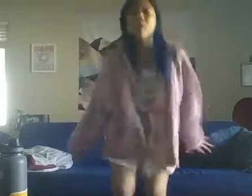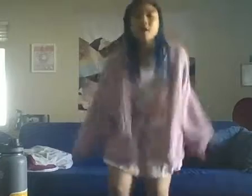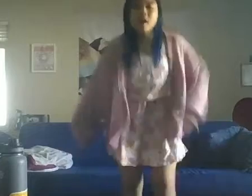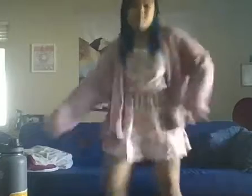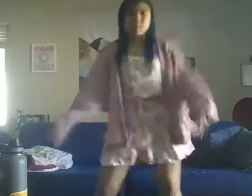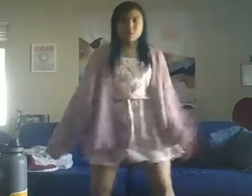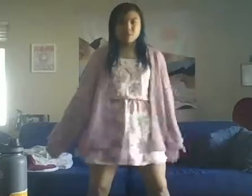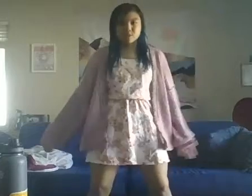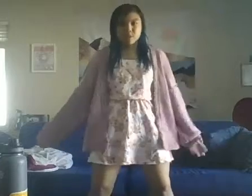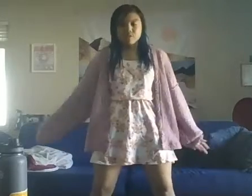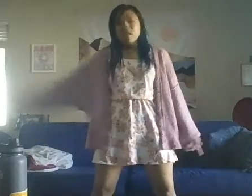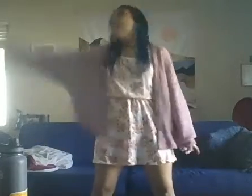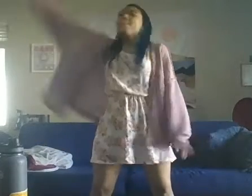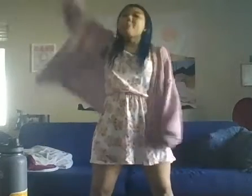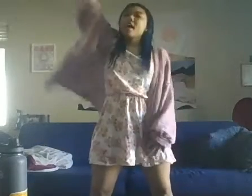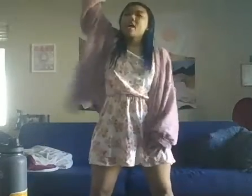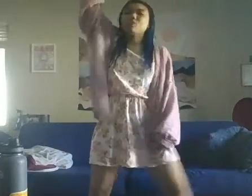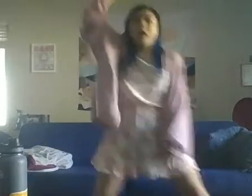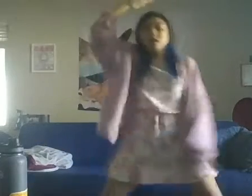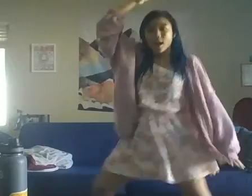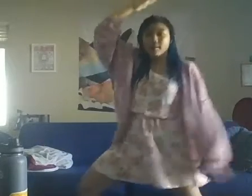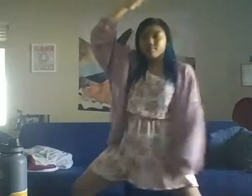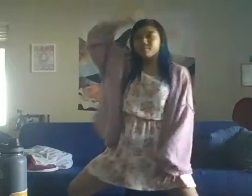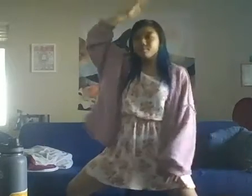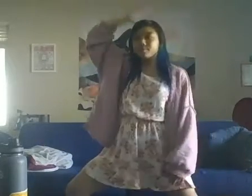Ooh, I'm back to my normal self. Can you pat your head?